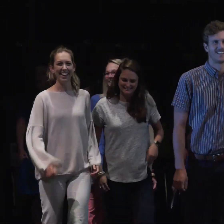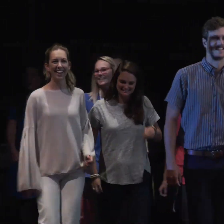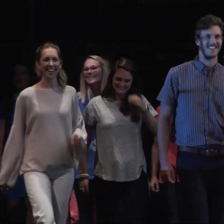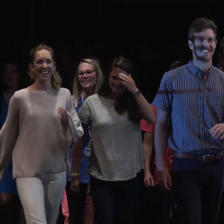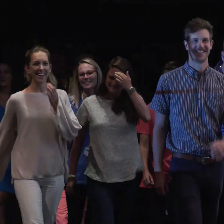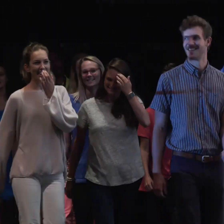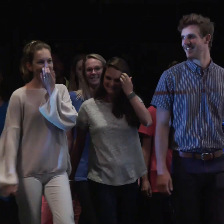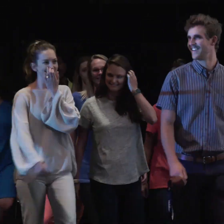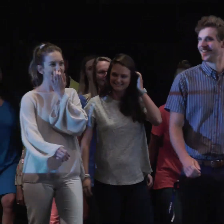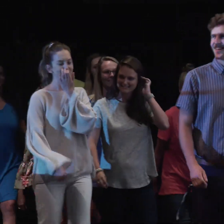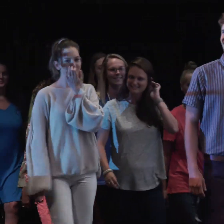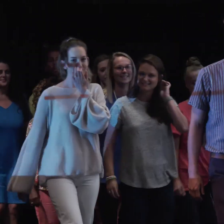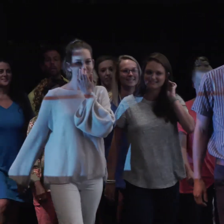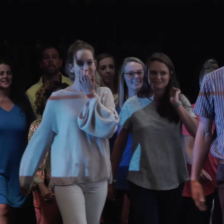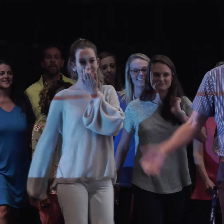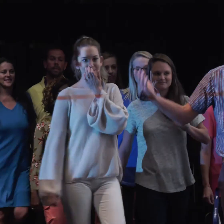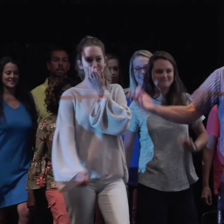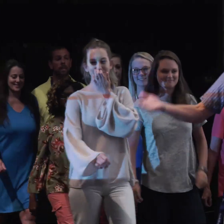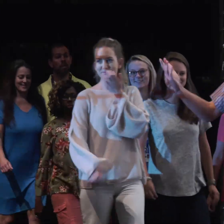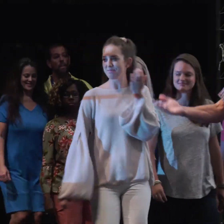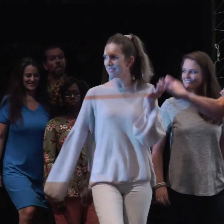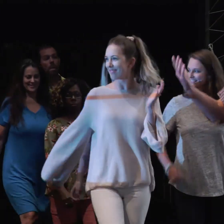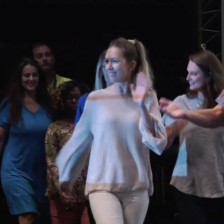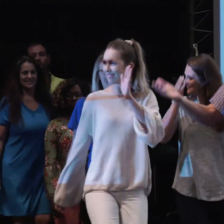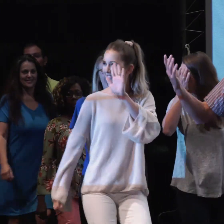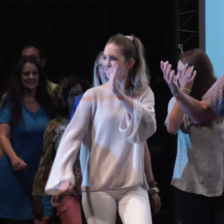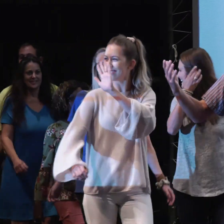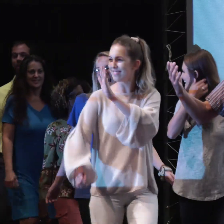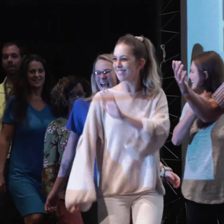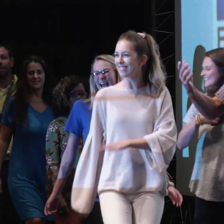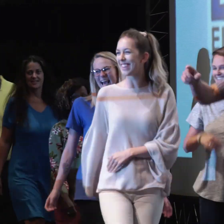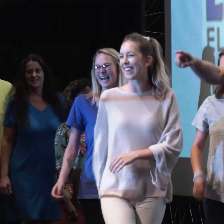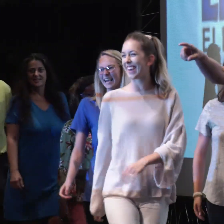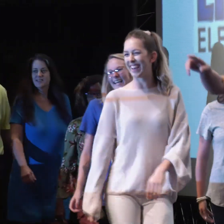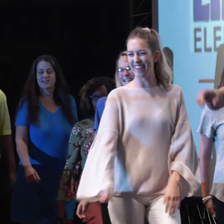With new assistant principal Brian Hoffman joining the staff.